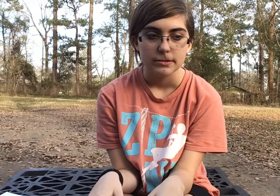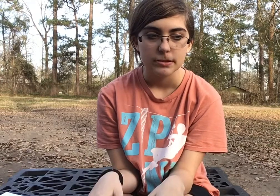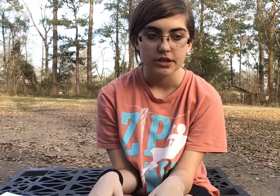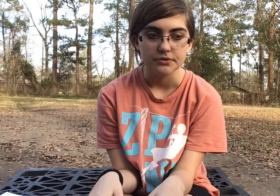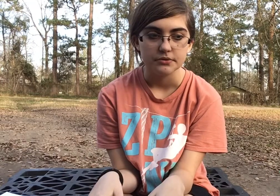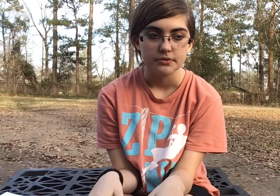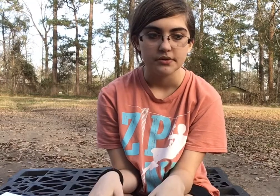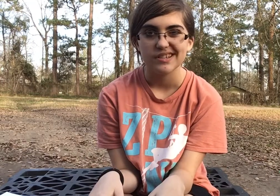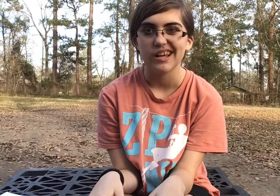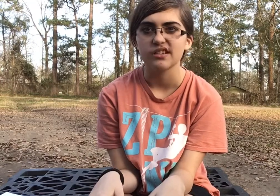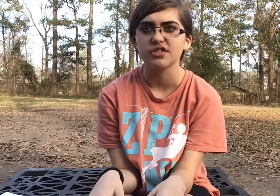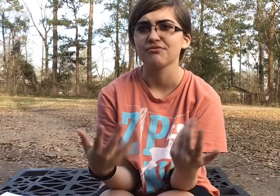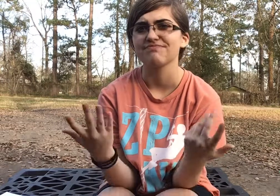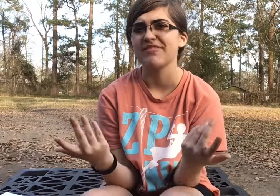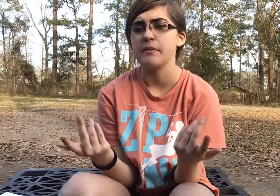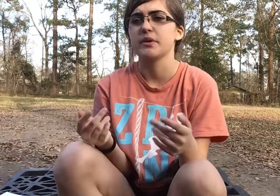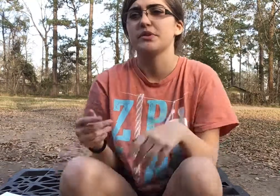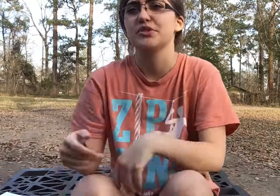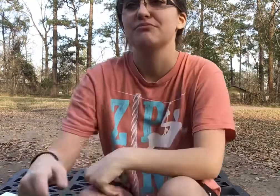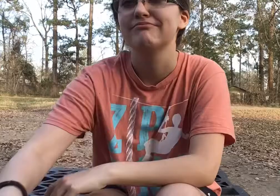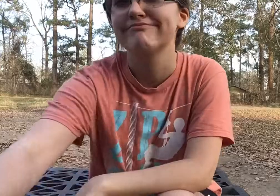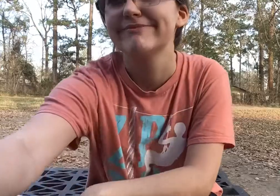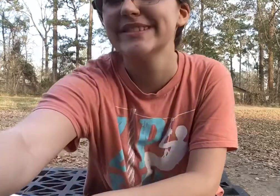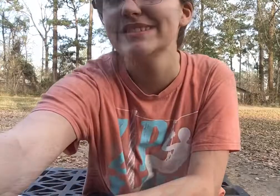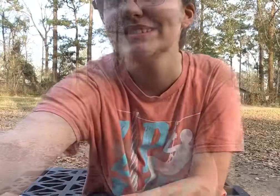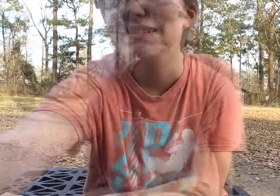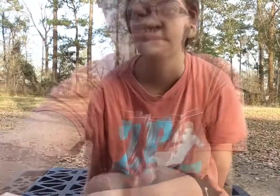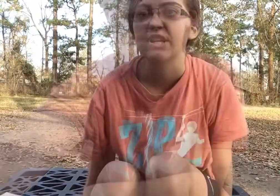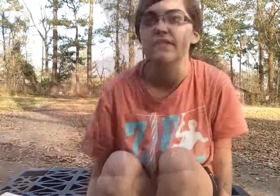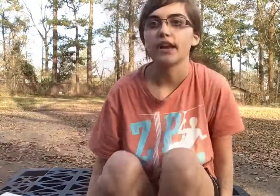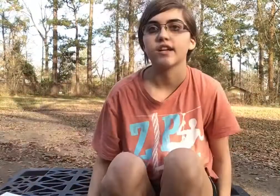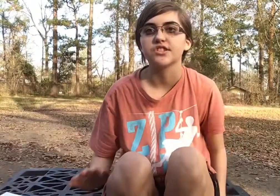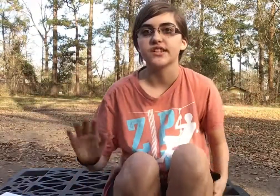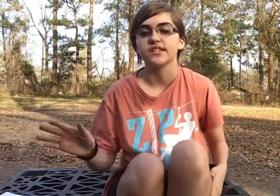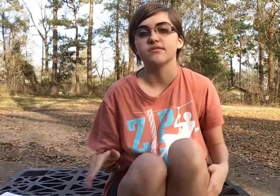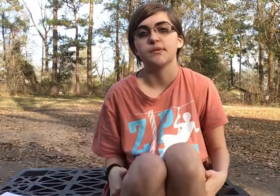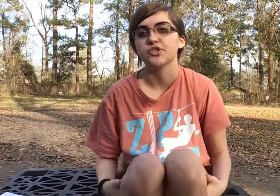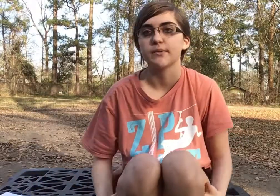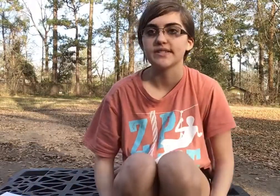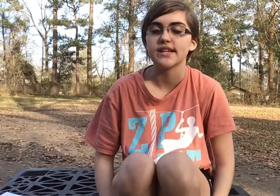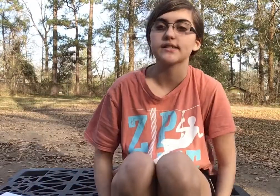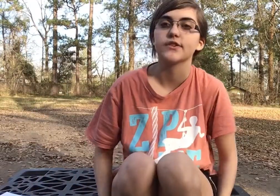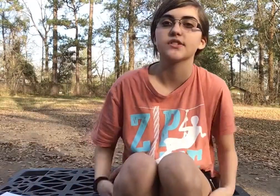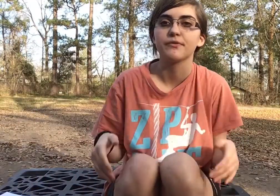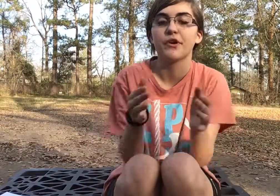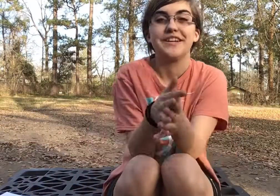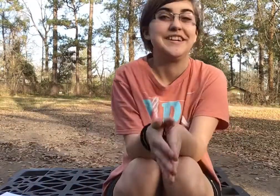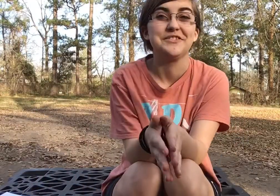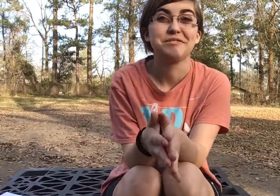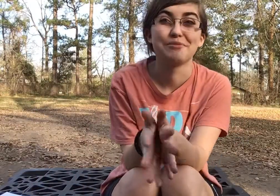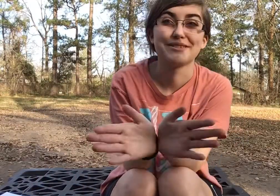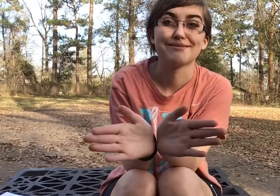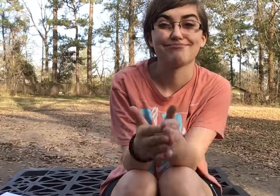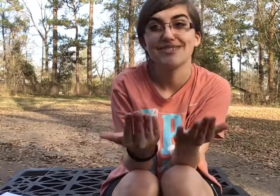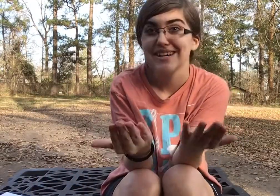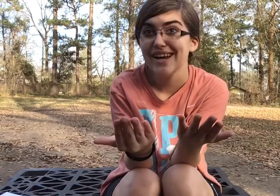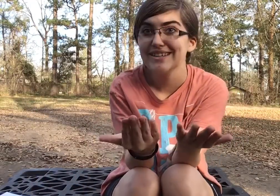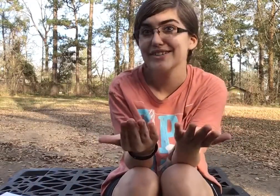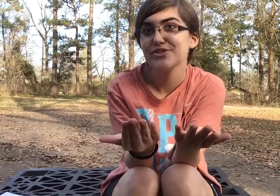you know, signs your family would do. Sorry for that. I just need to double check my signs first before I taught you them, because I ain't teaching you